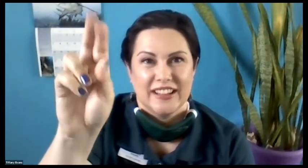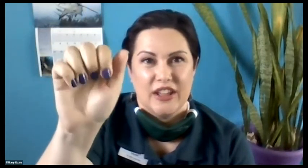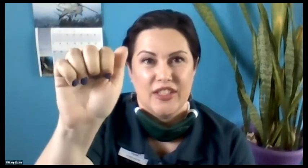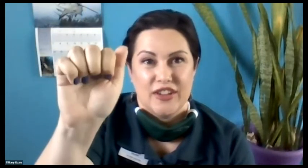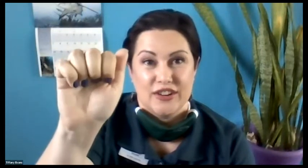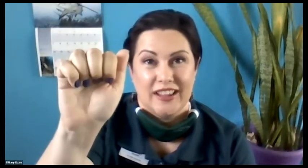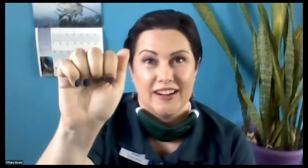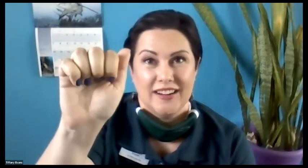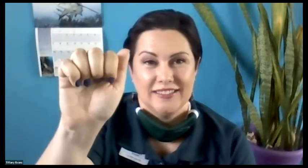third letter,